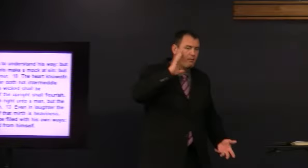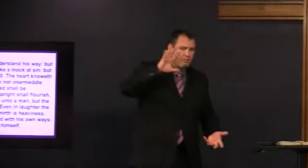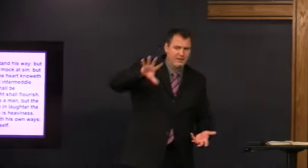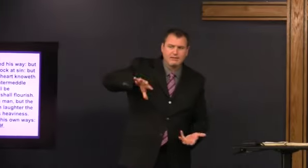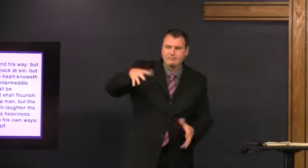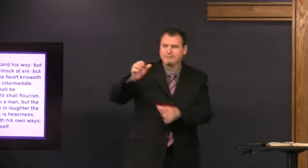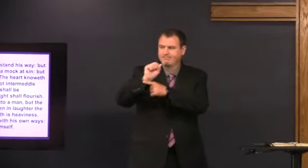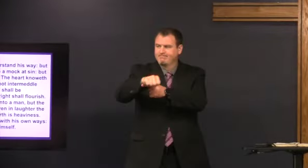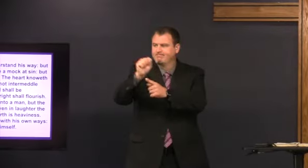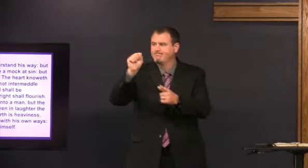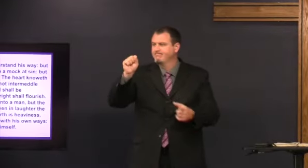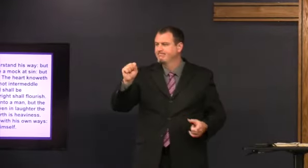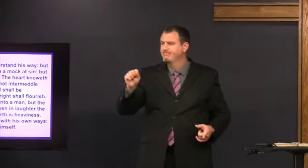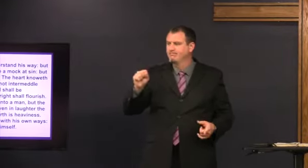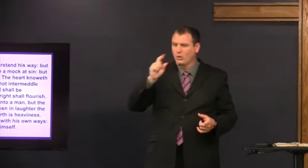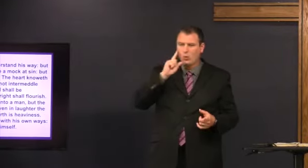The house of the wicked shall be overthrown.